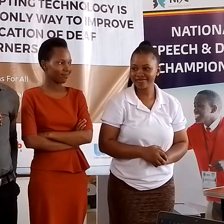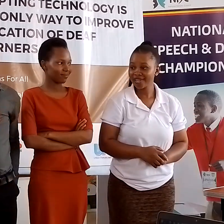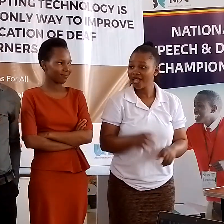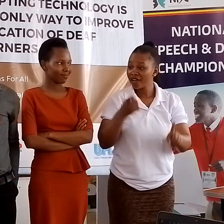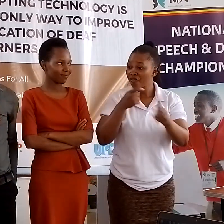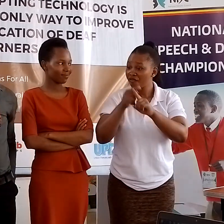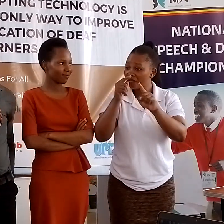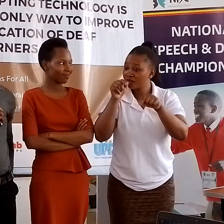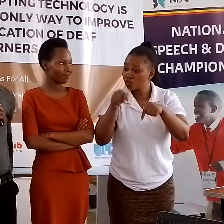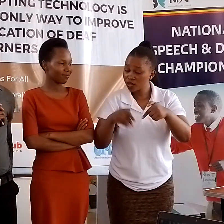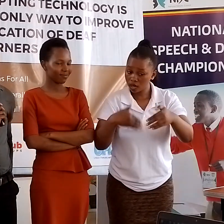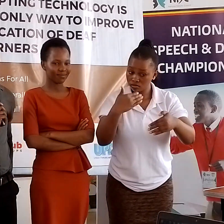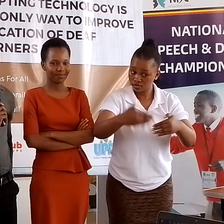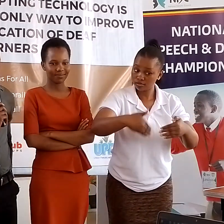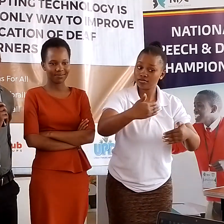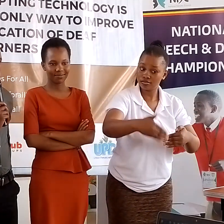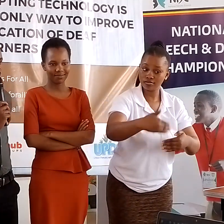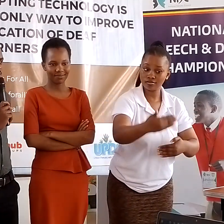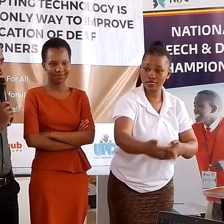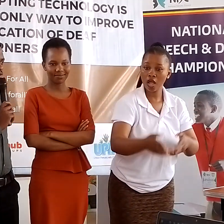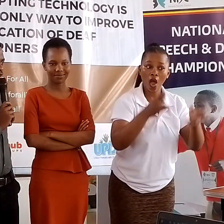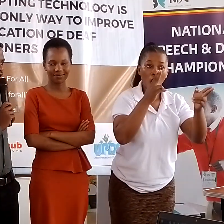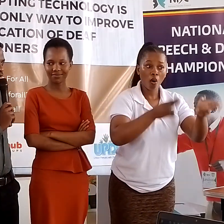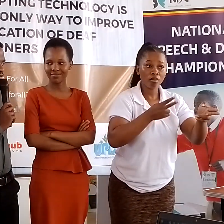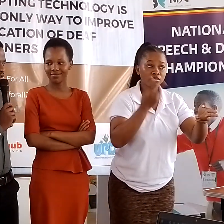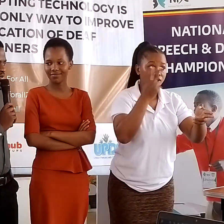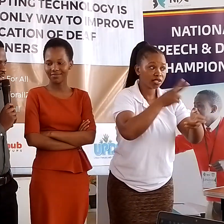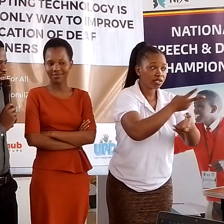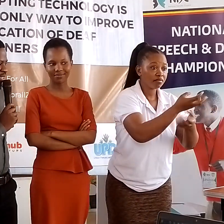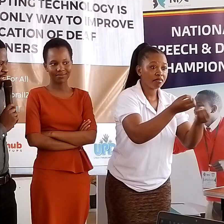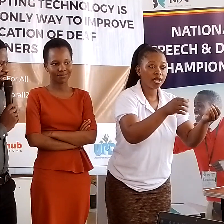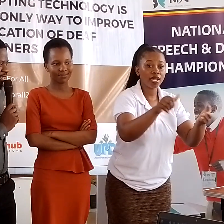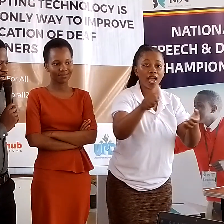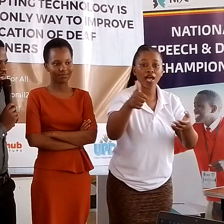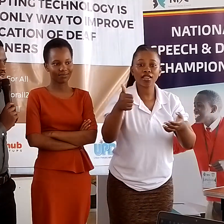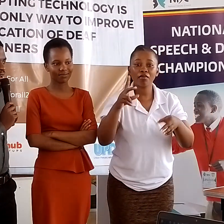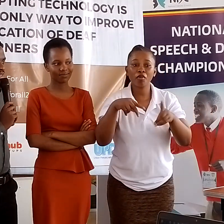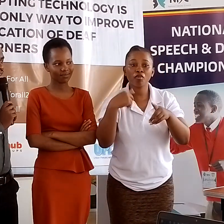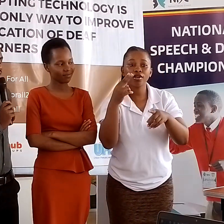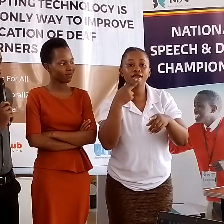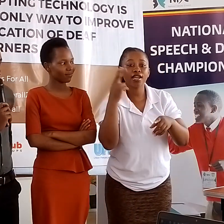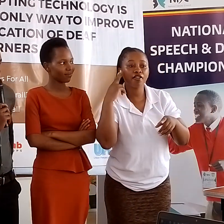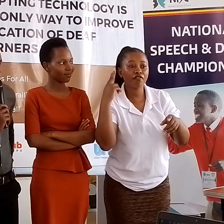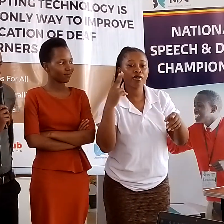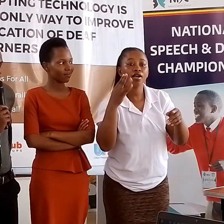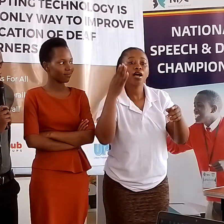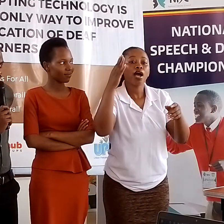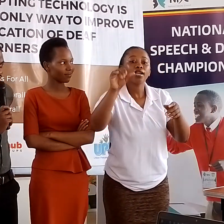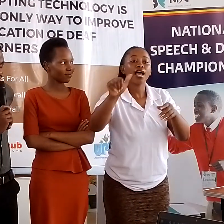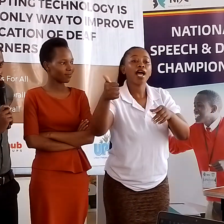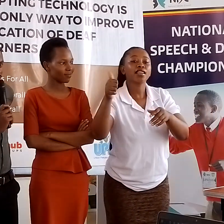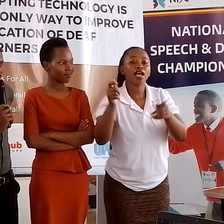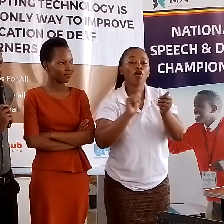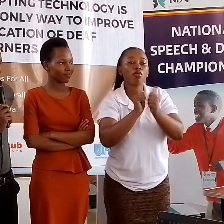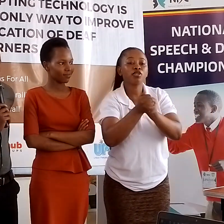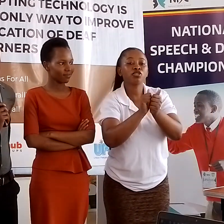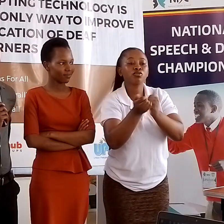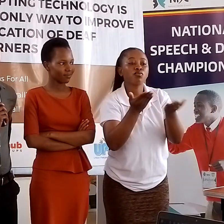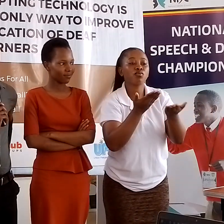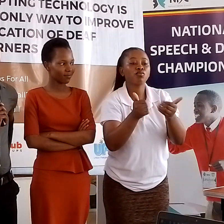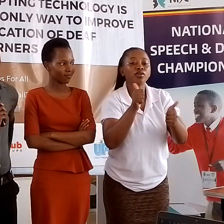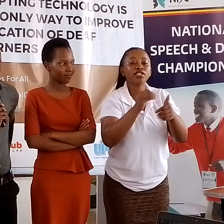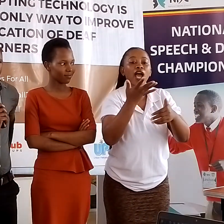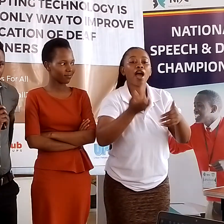from today's forth. I hope to see more faces of your kind at the other tournaments that we have around the